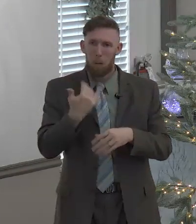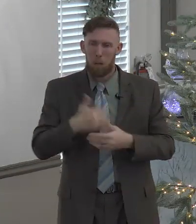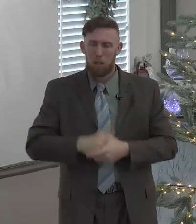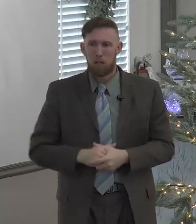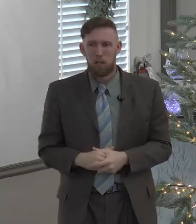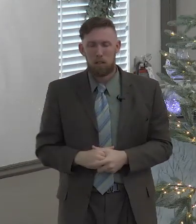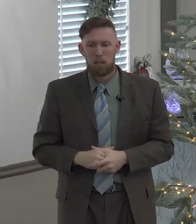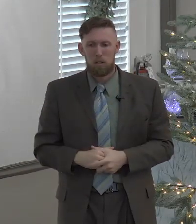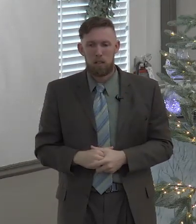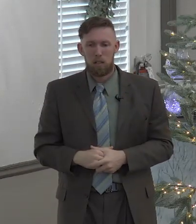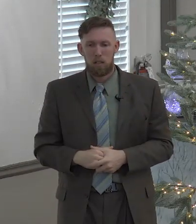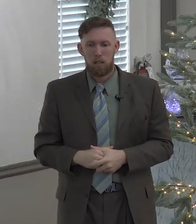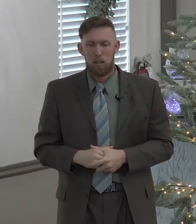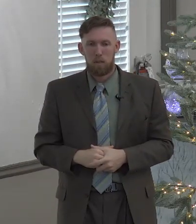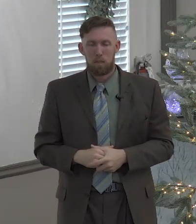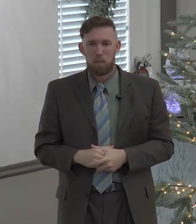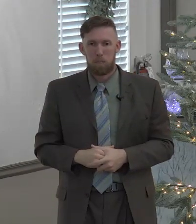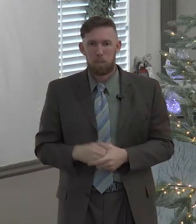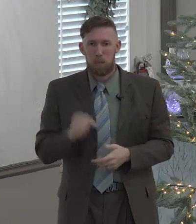Wow.